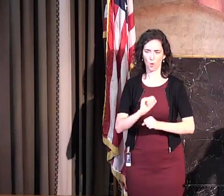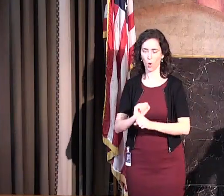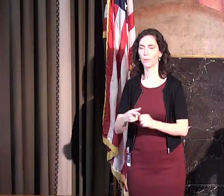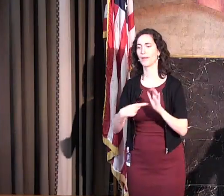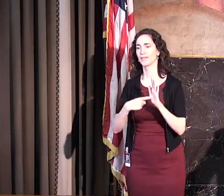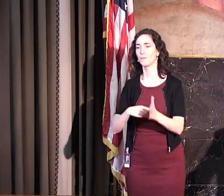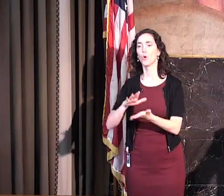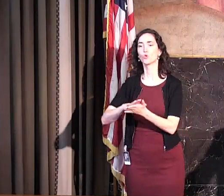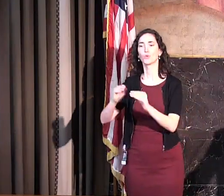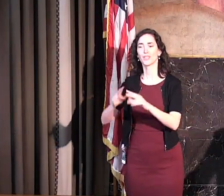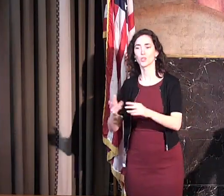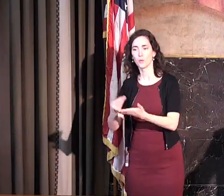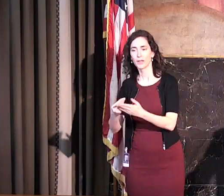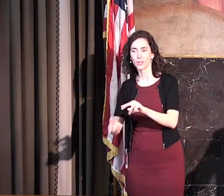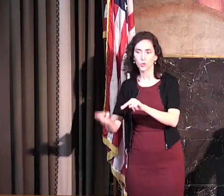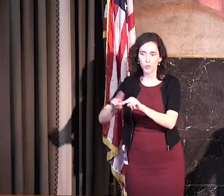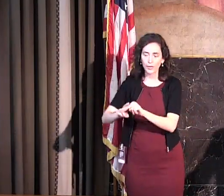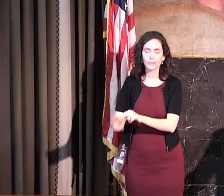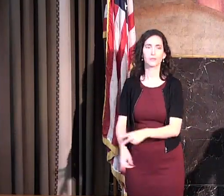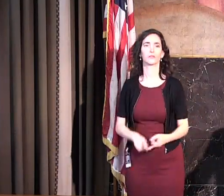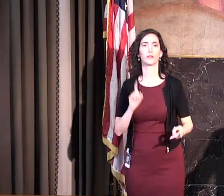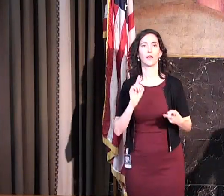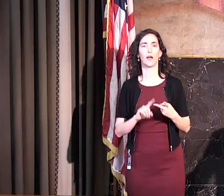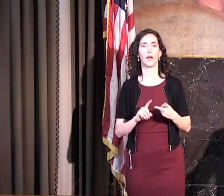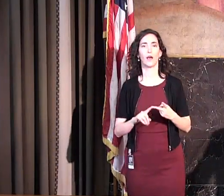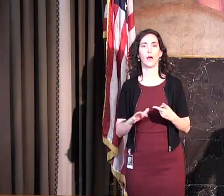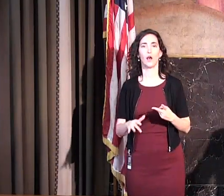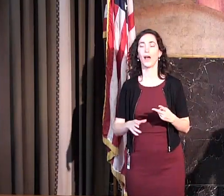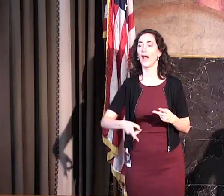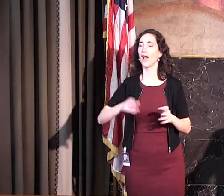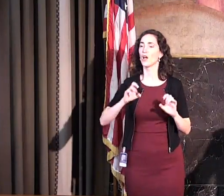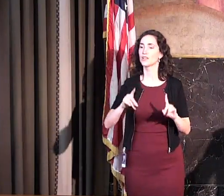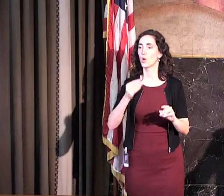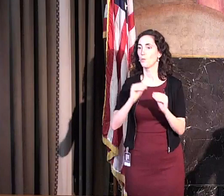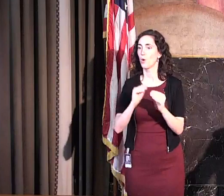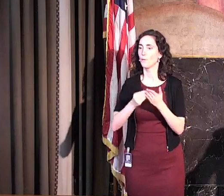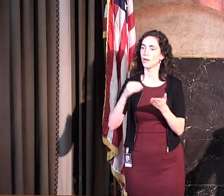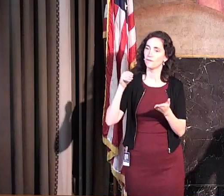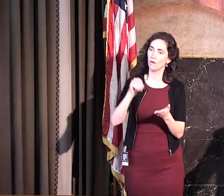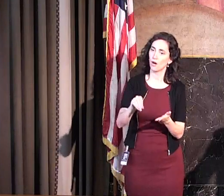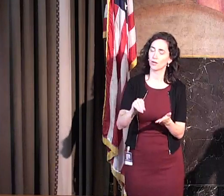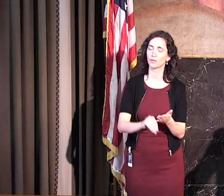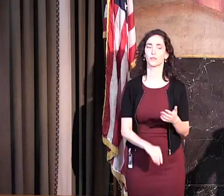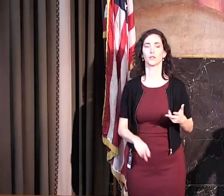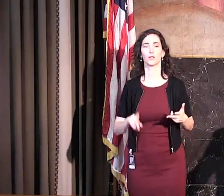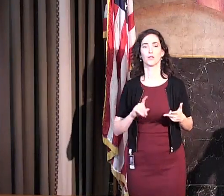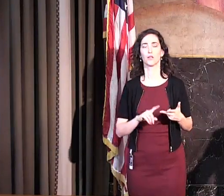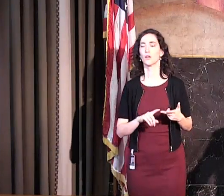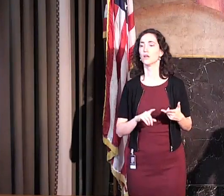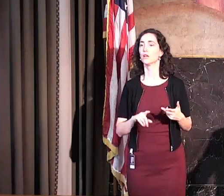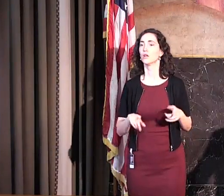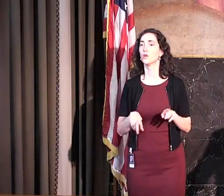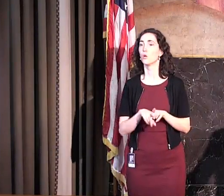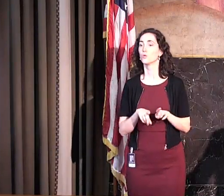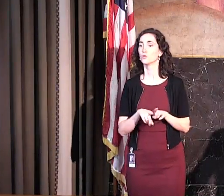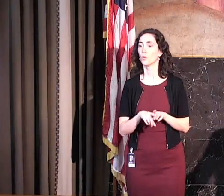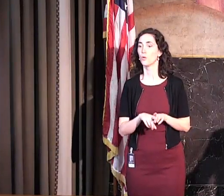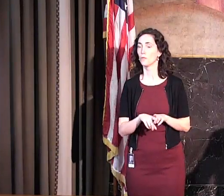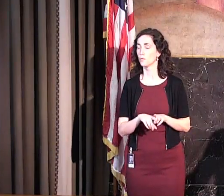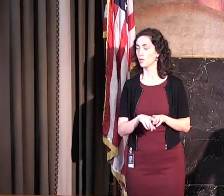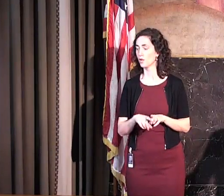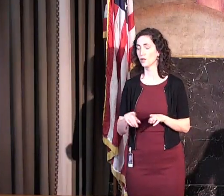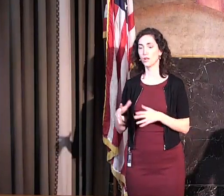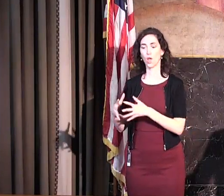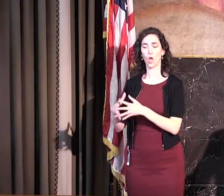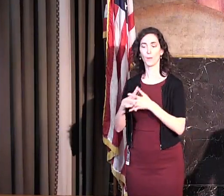school teachers and better funding for higher education, when you look at the assistance that we're able to provide through